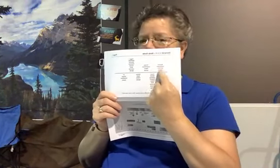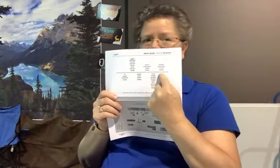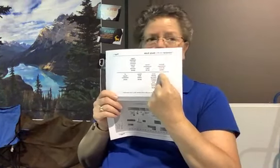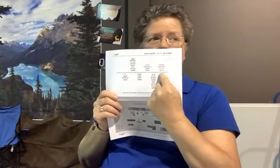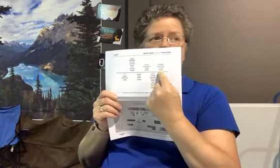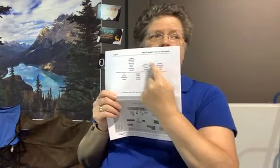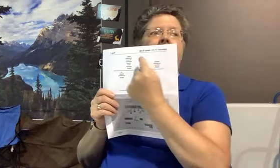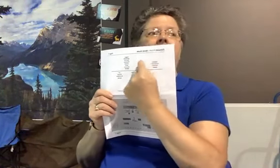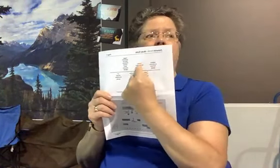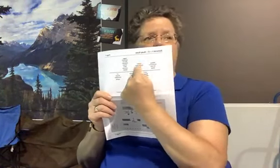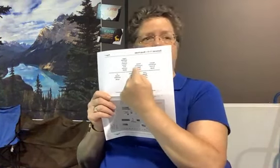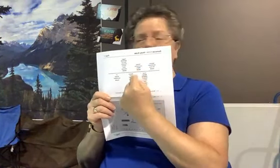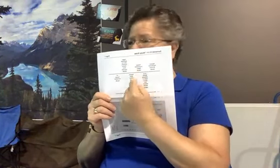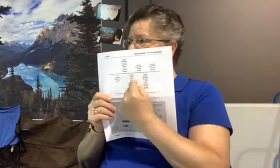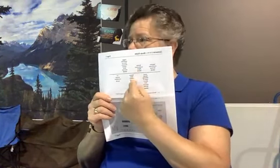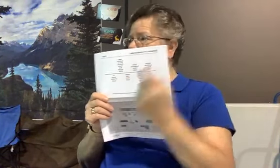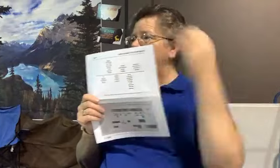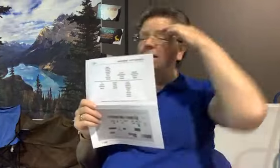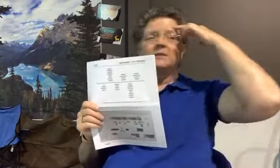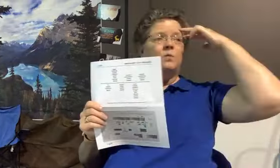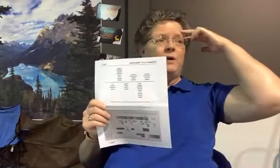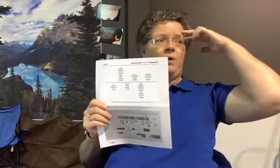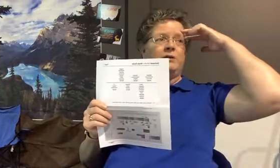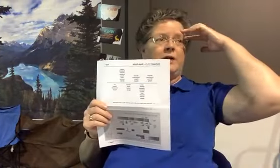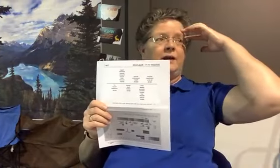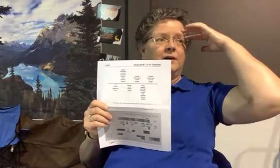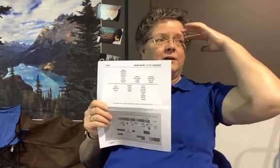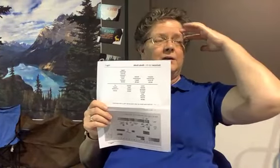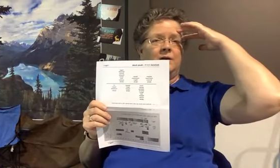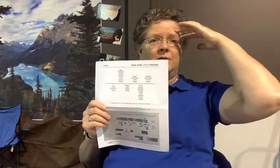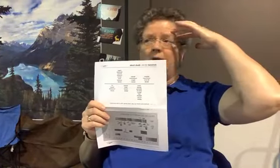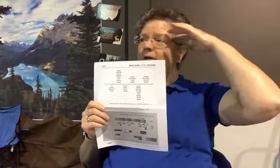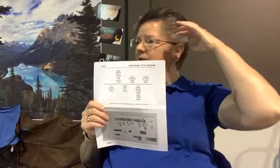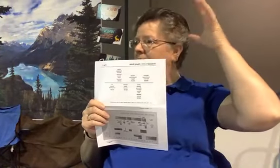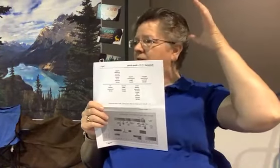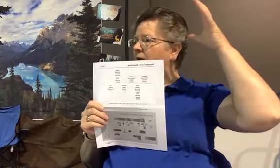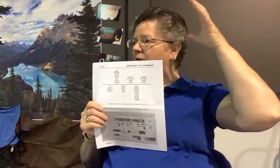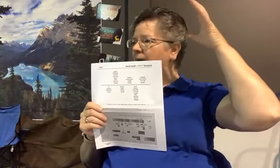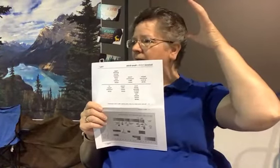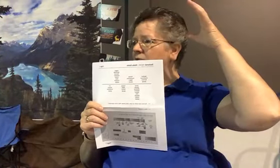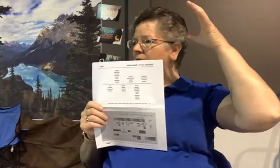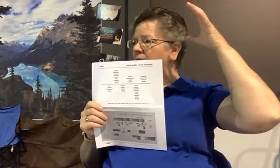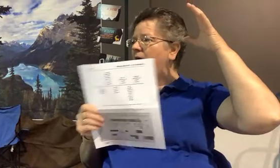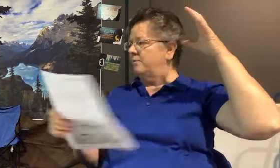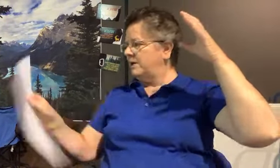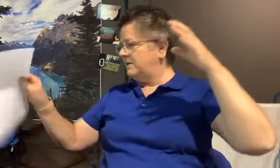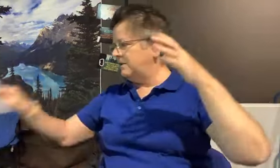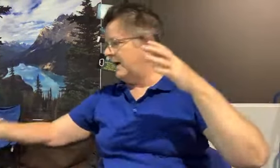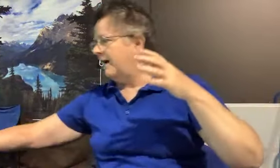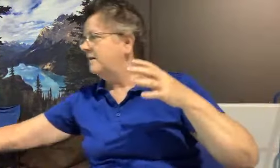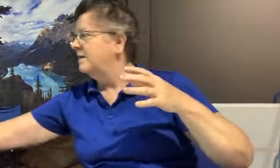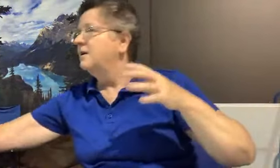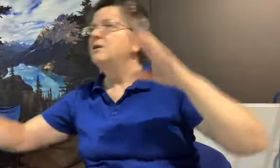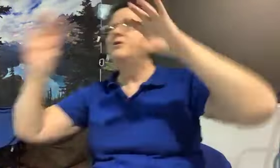this date, and then next this is going to happen. That's the way we think, right? That's how our minds work. But instead, there's